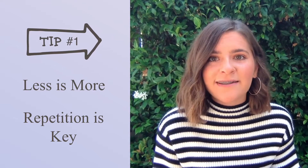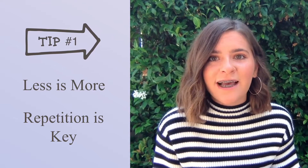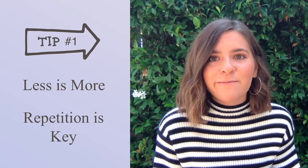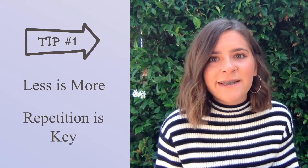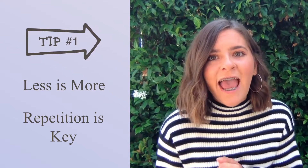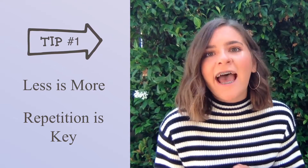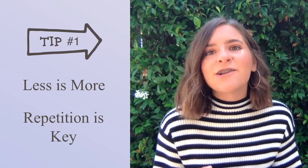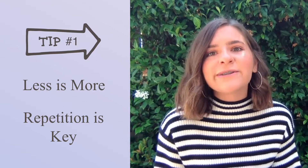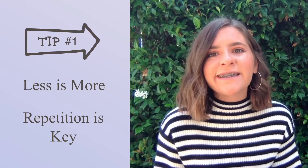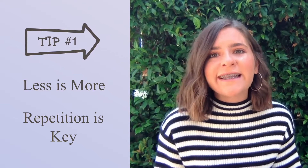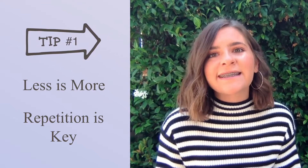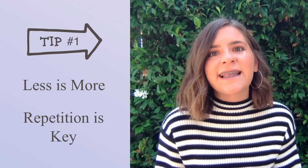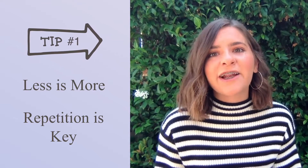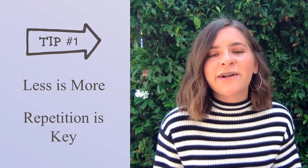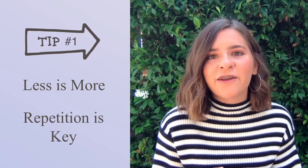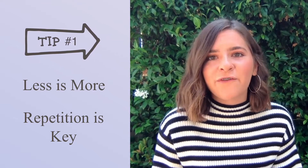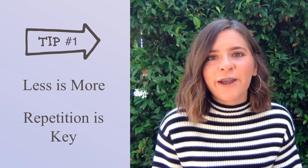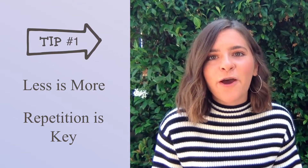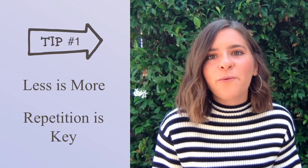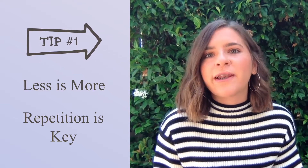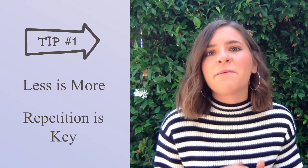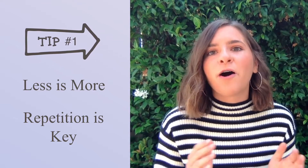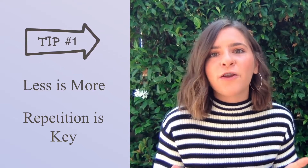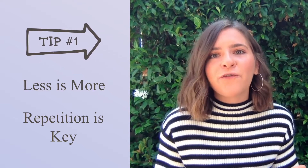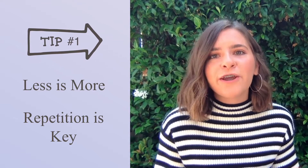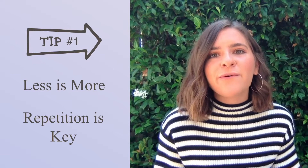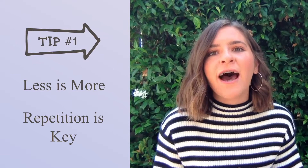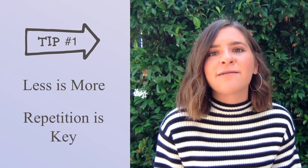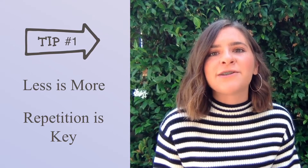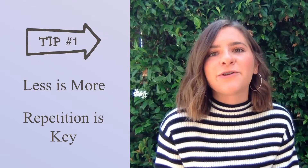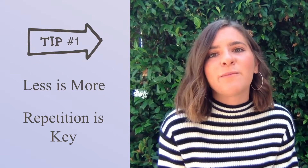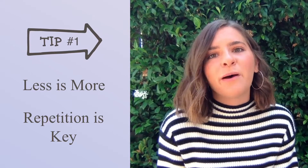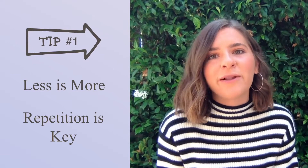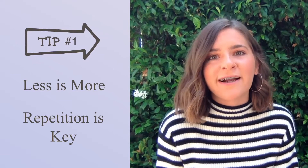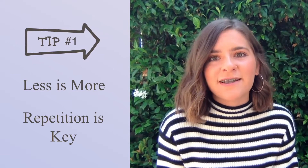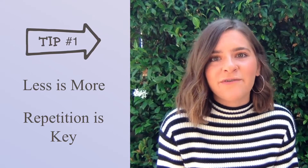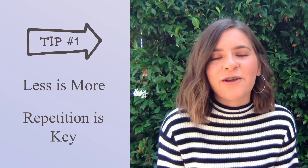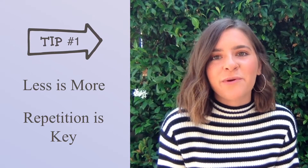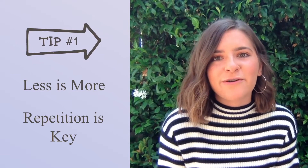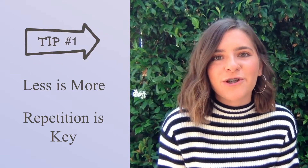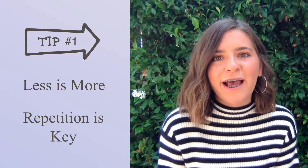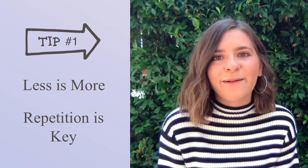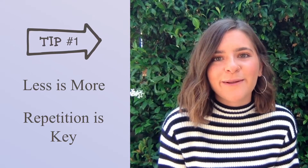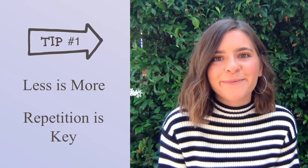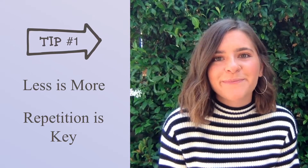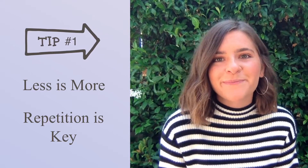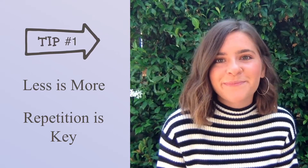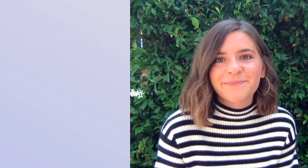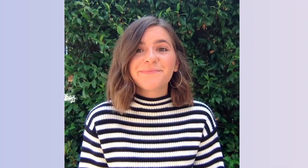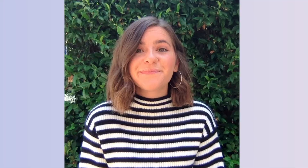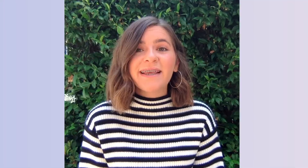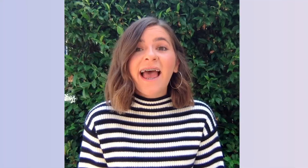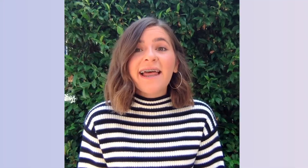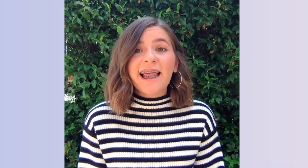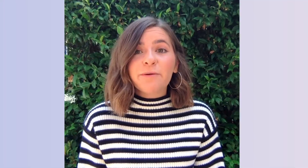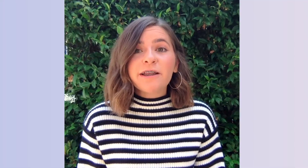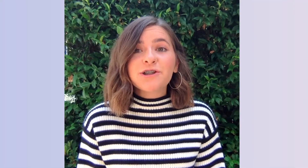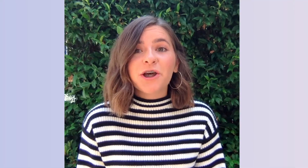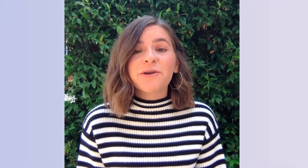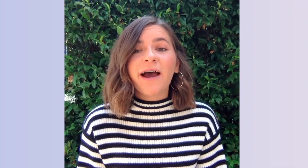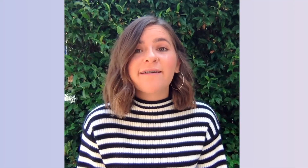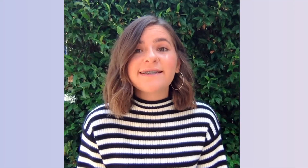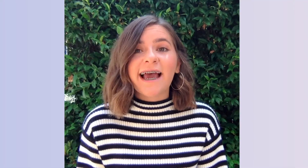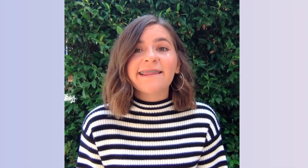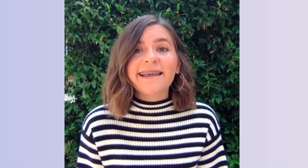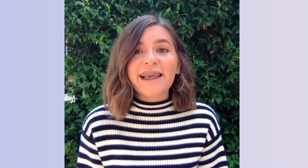new concepts. And you'll see this later in the video when I model for you how to do the bubble activity with your child. Now I'm going to